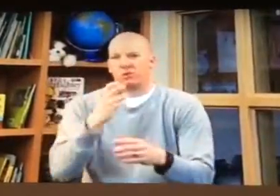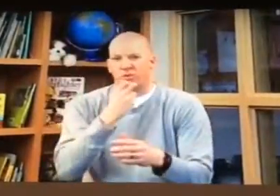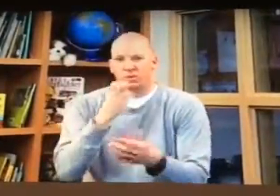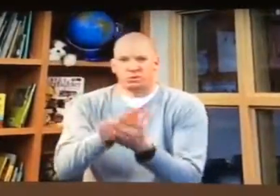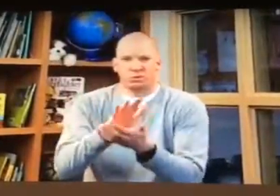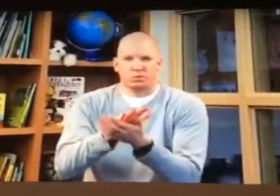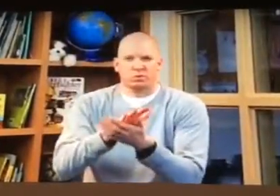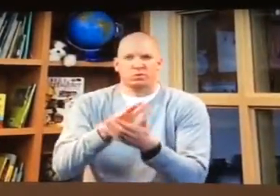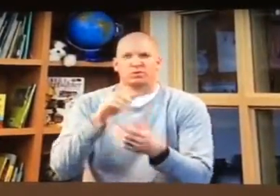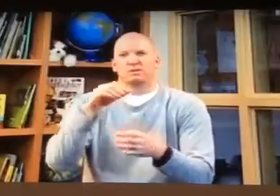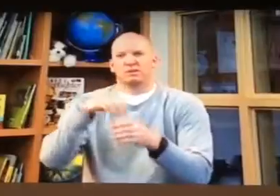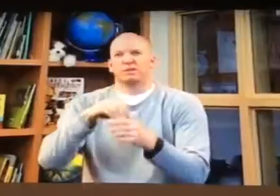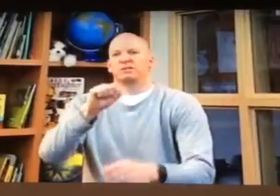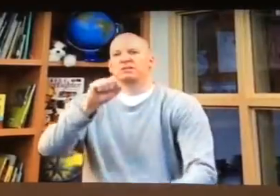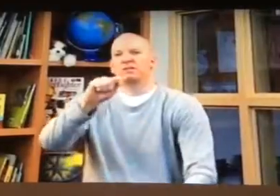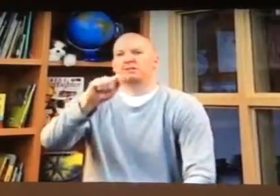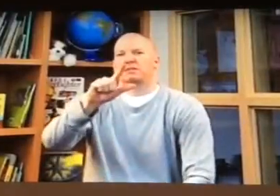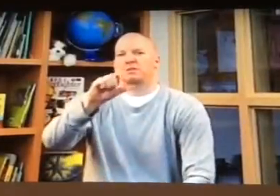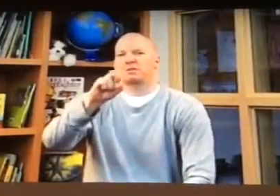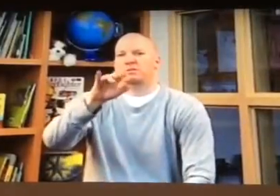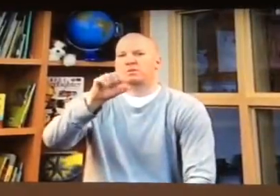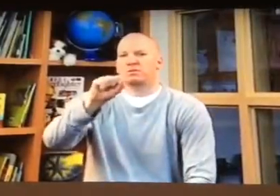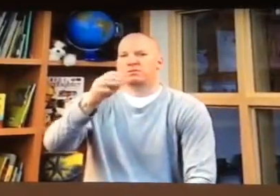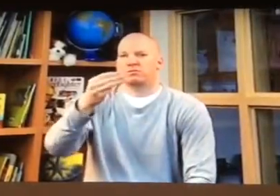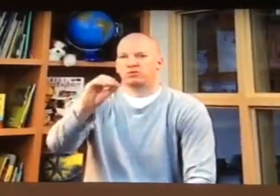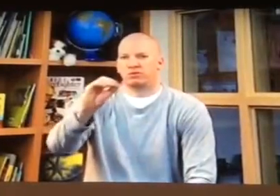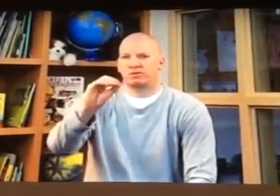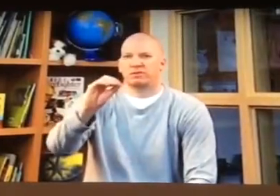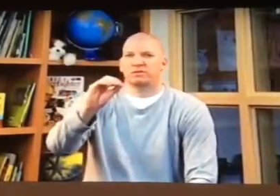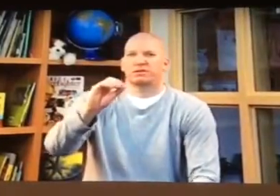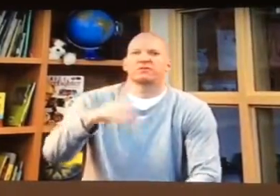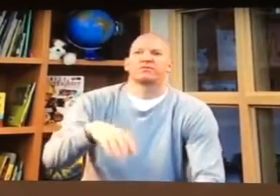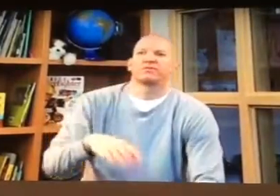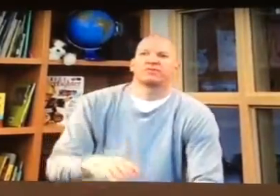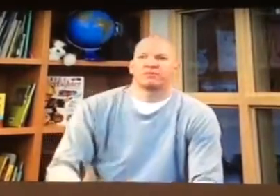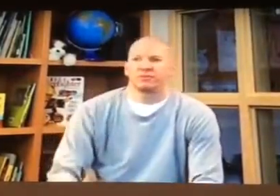And then I went to this one oral school, and then I went to this other school